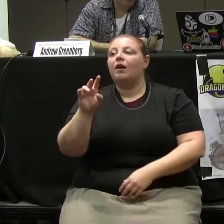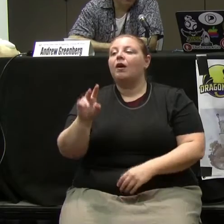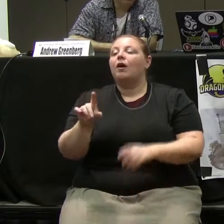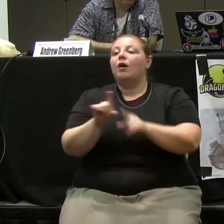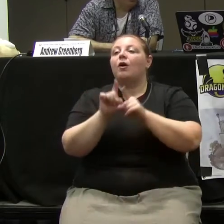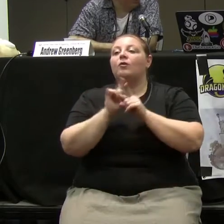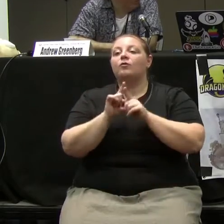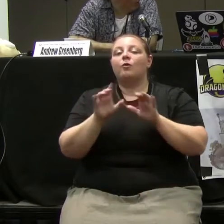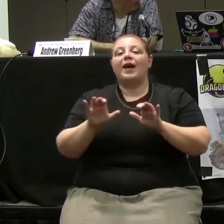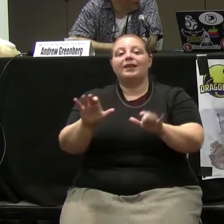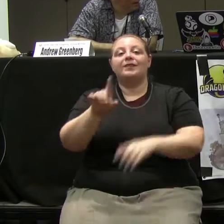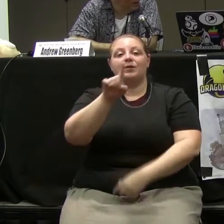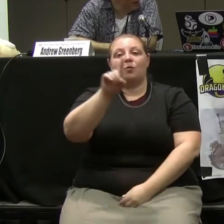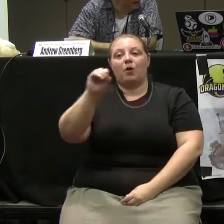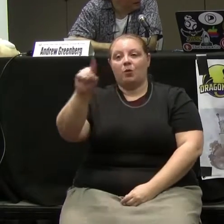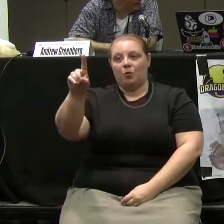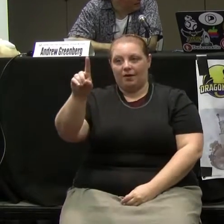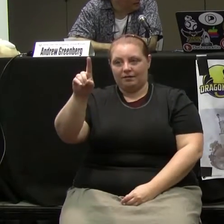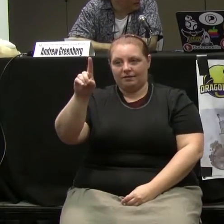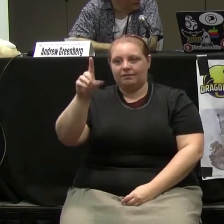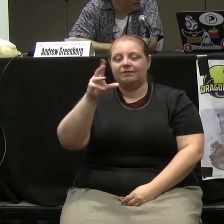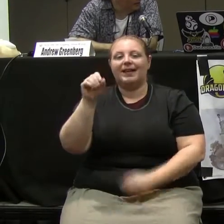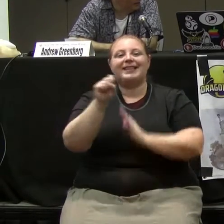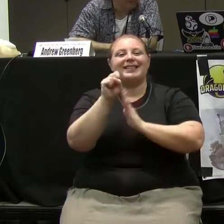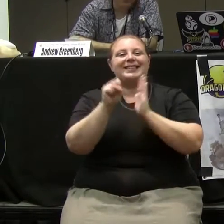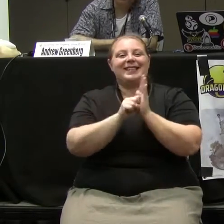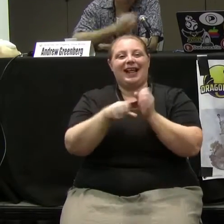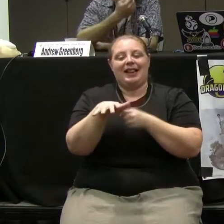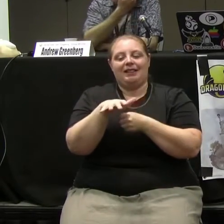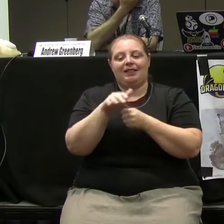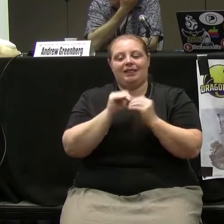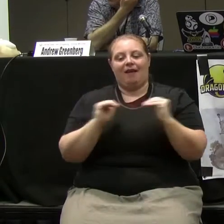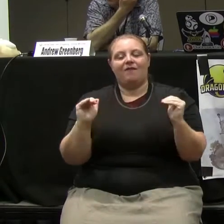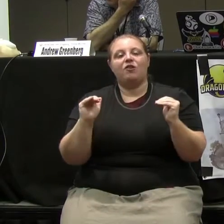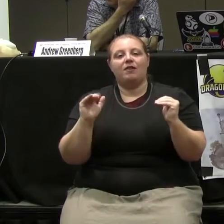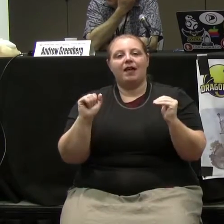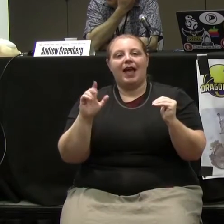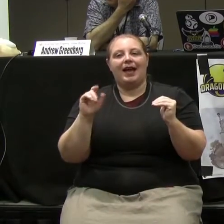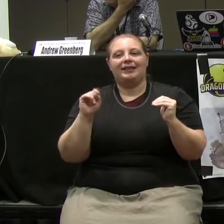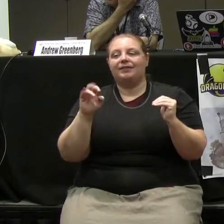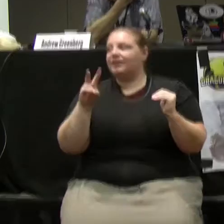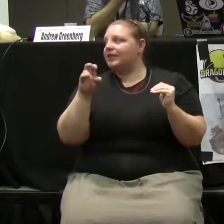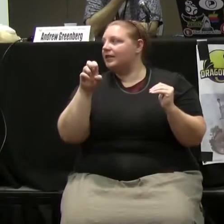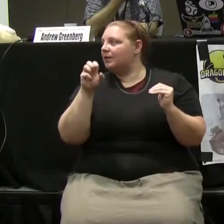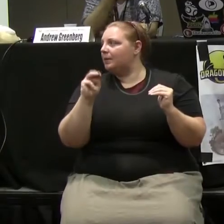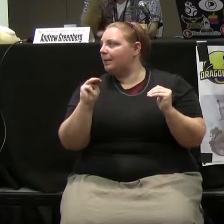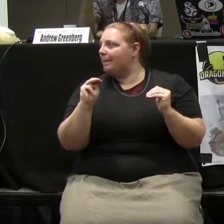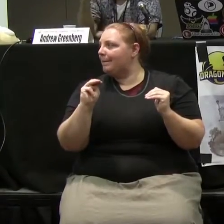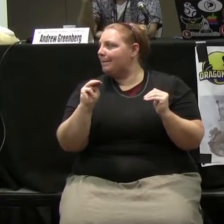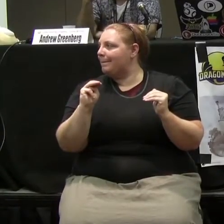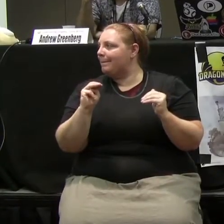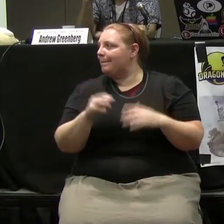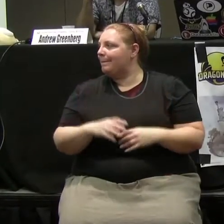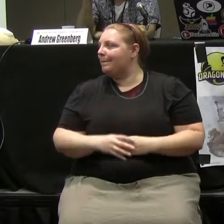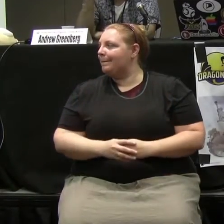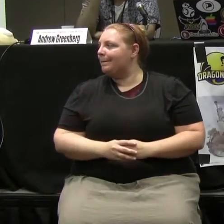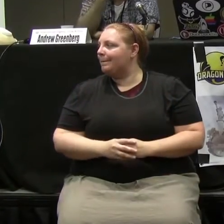both activism 101 and state level activism. So I